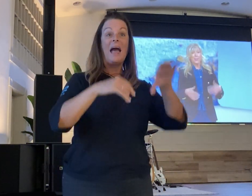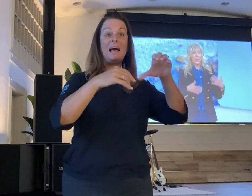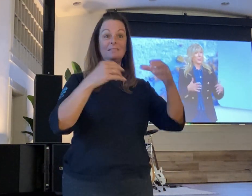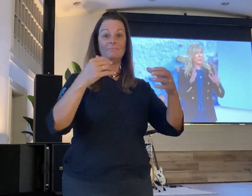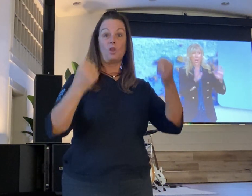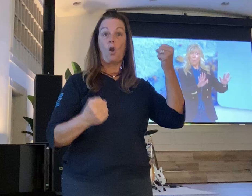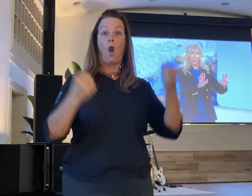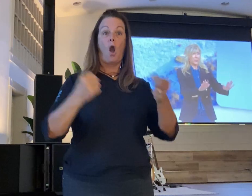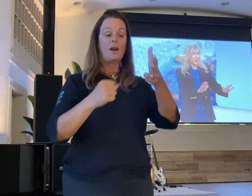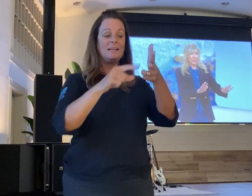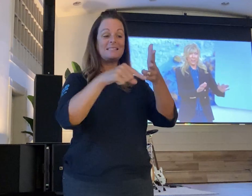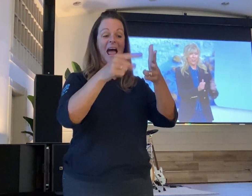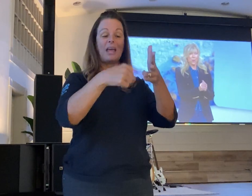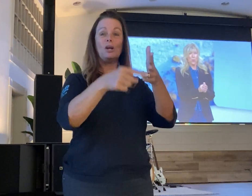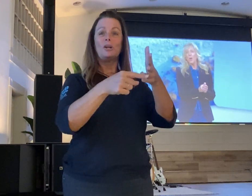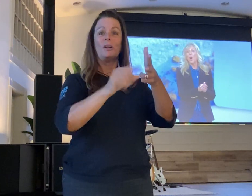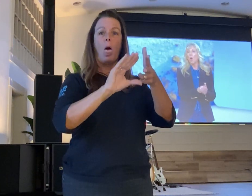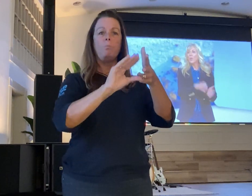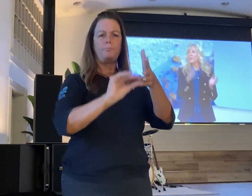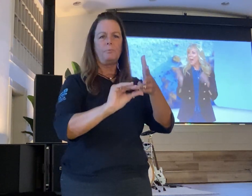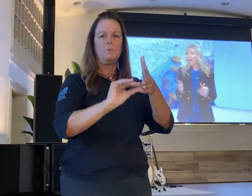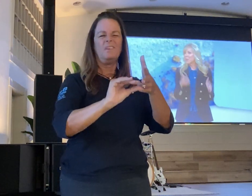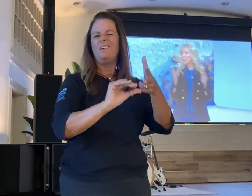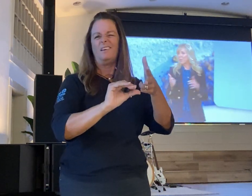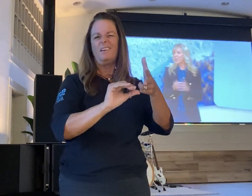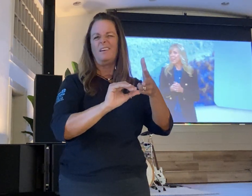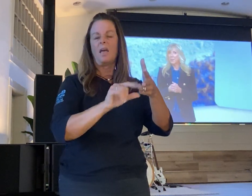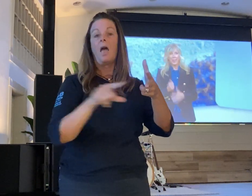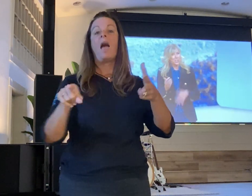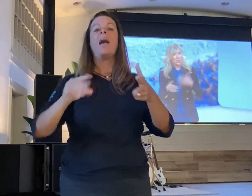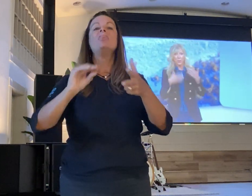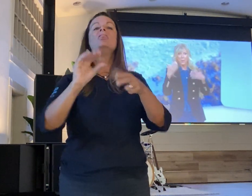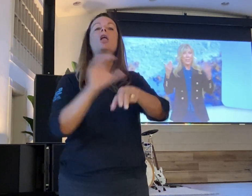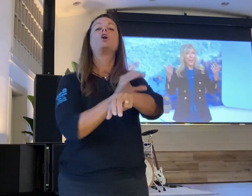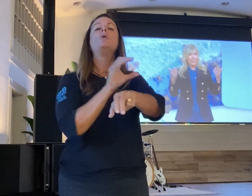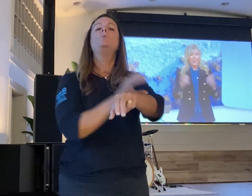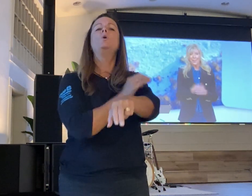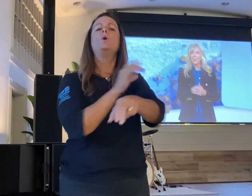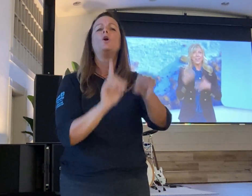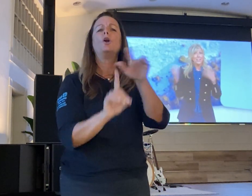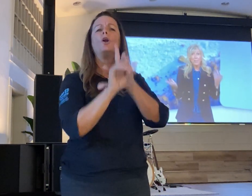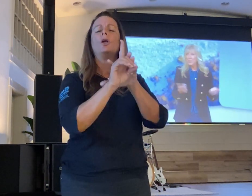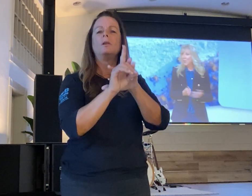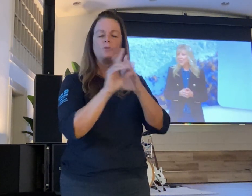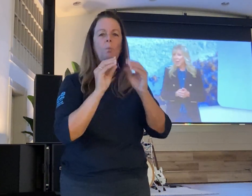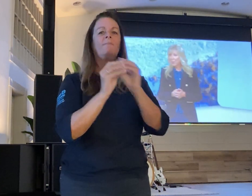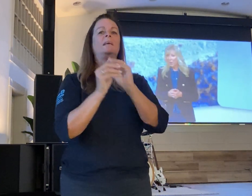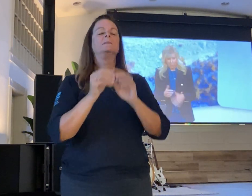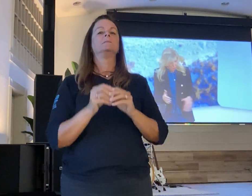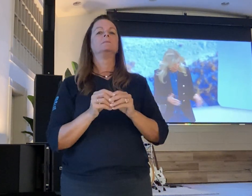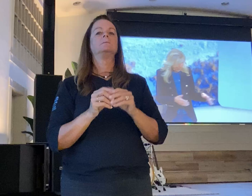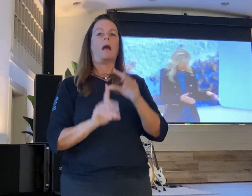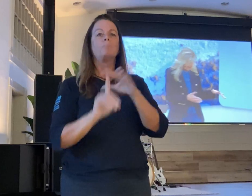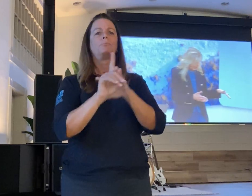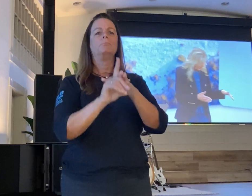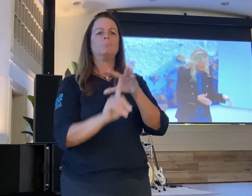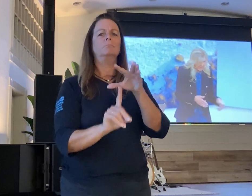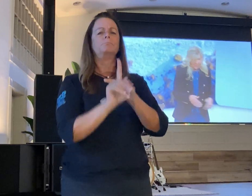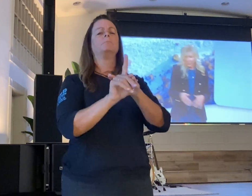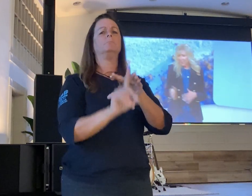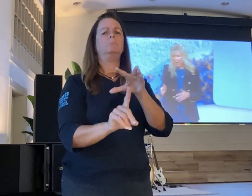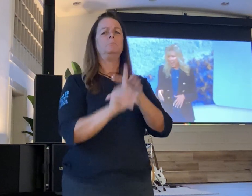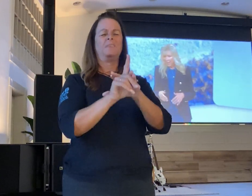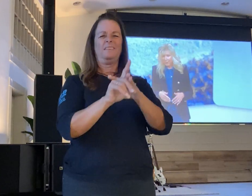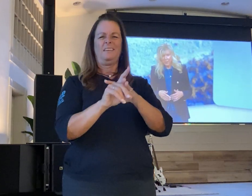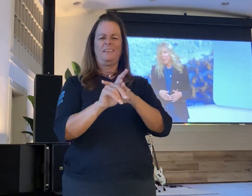right? But, you know, so yeah, please fix it. So over time, you know, it's fixed, and then it shows up again. So the next time it shows up, you know, I go check my